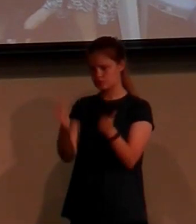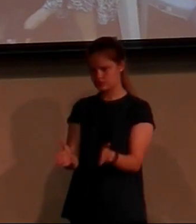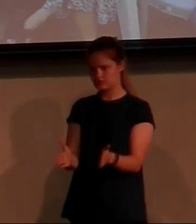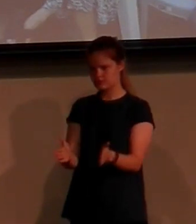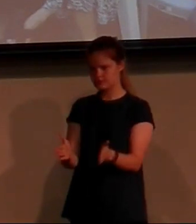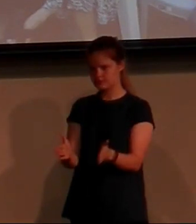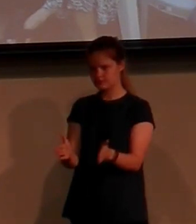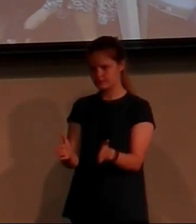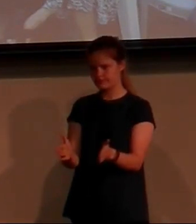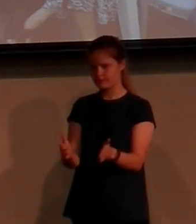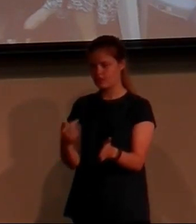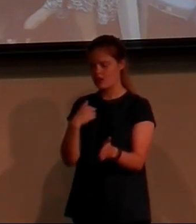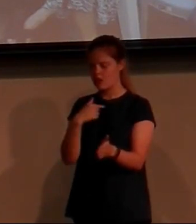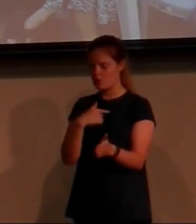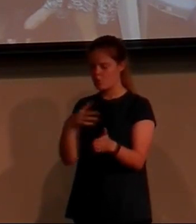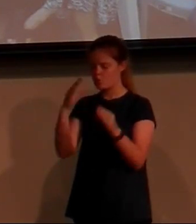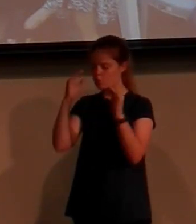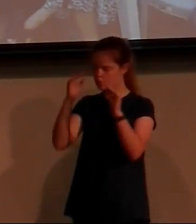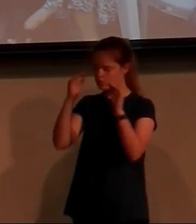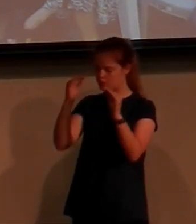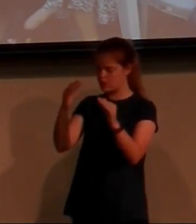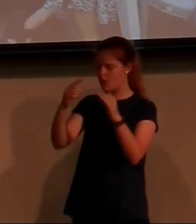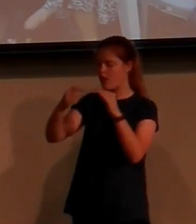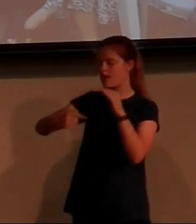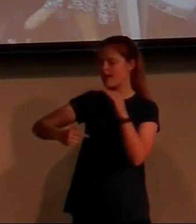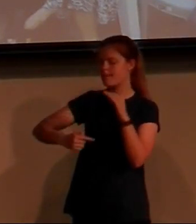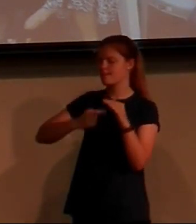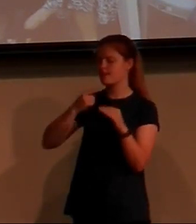And we talked about